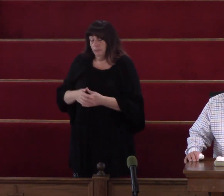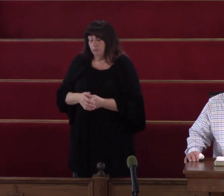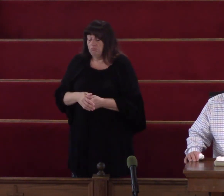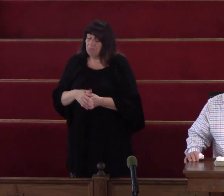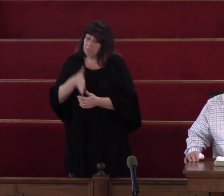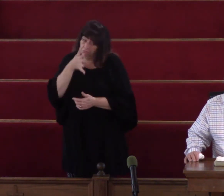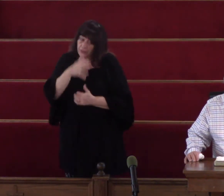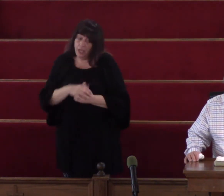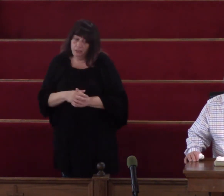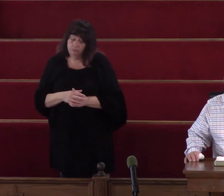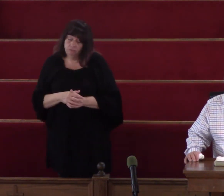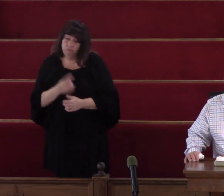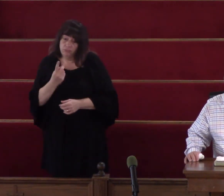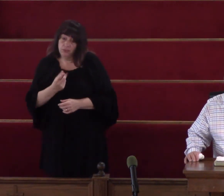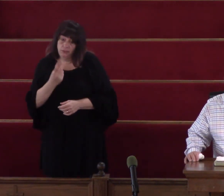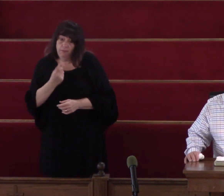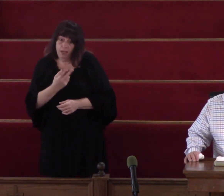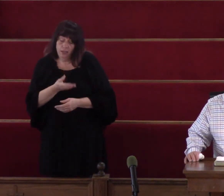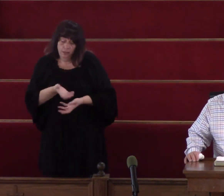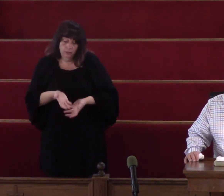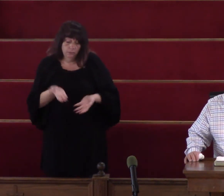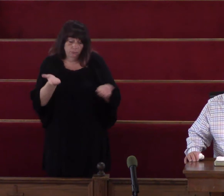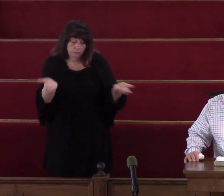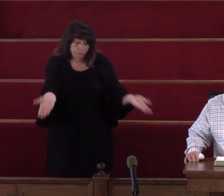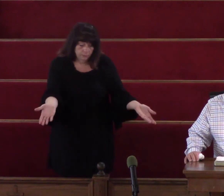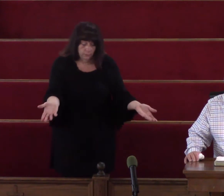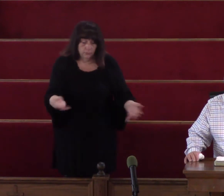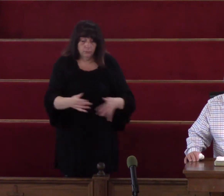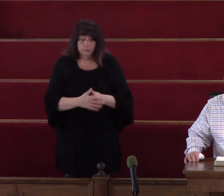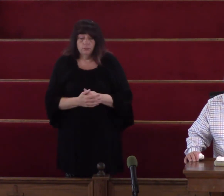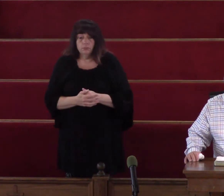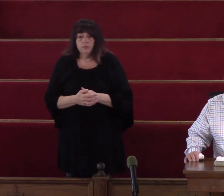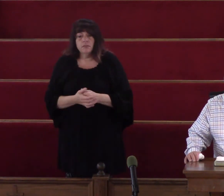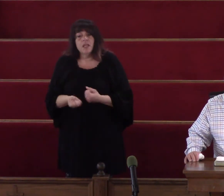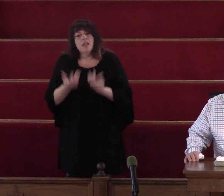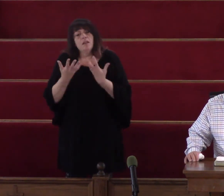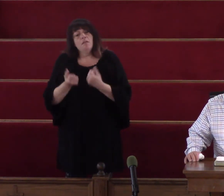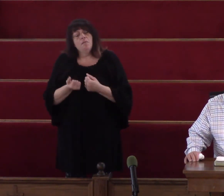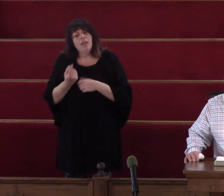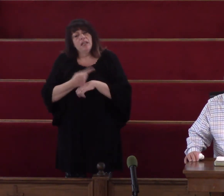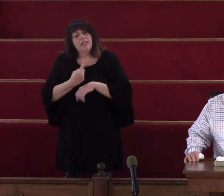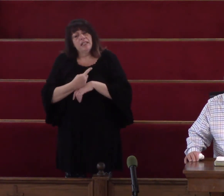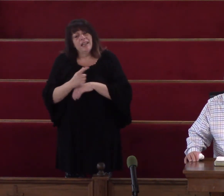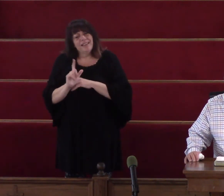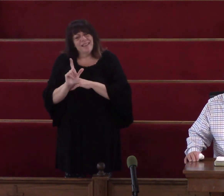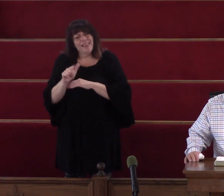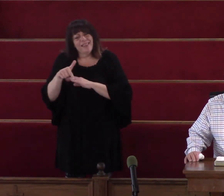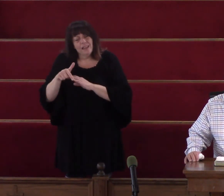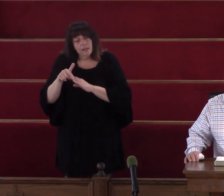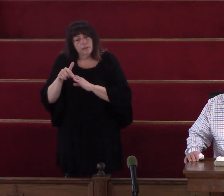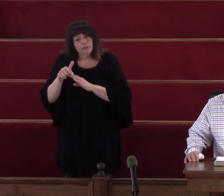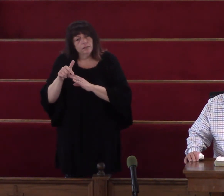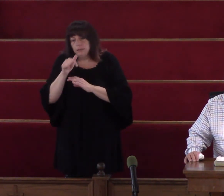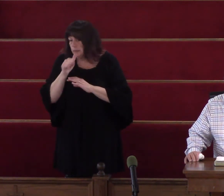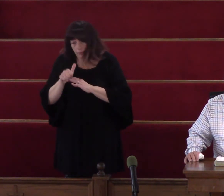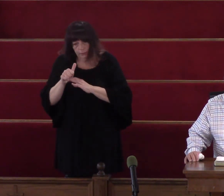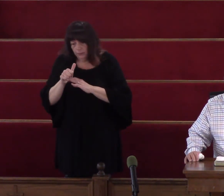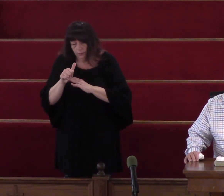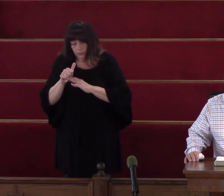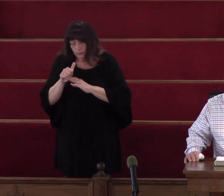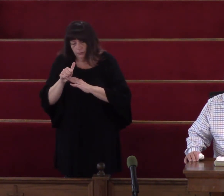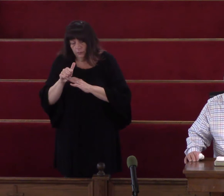His living And not many Days after The younger son Gathered all Together